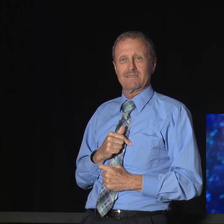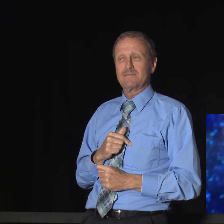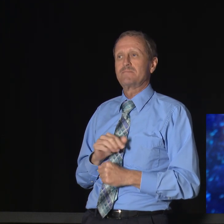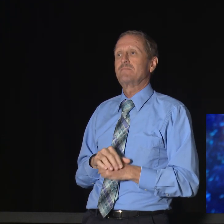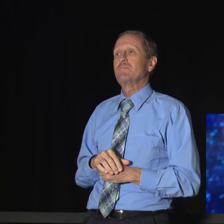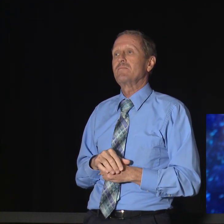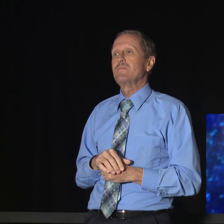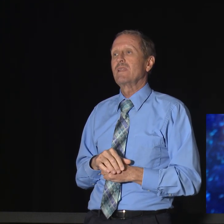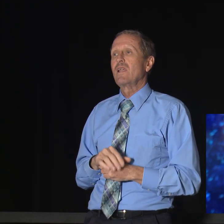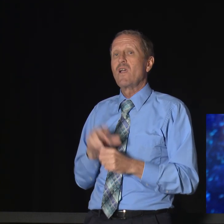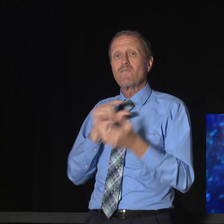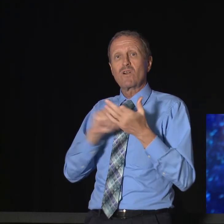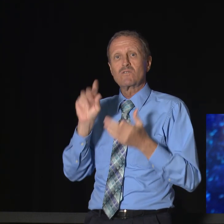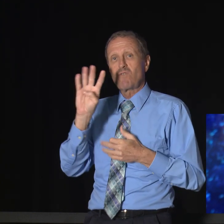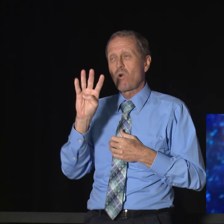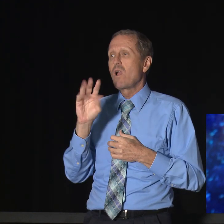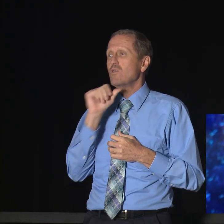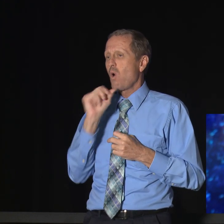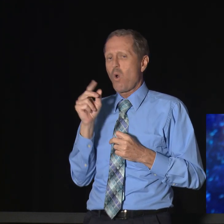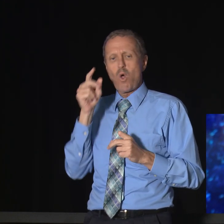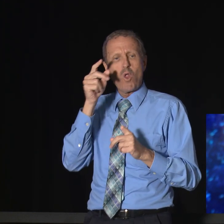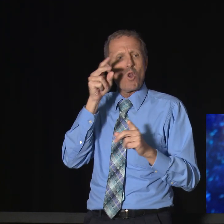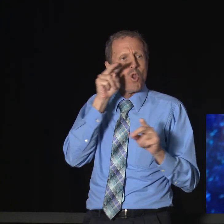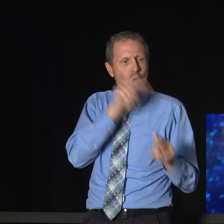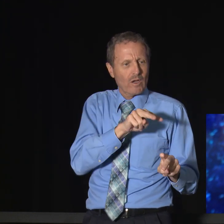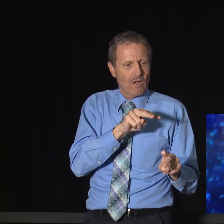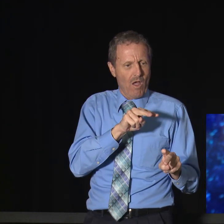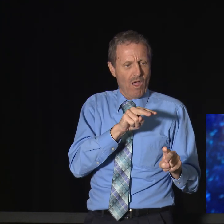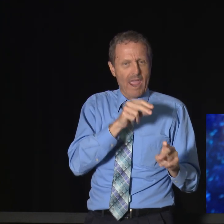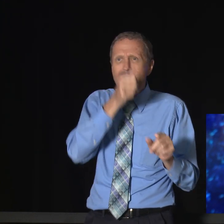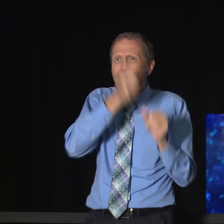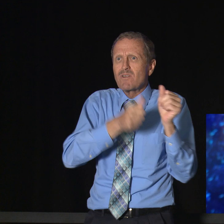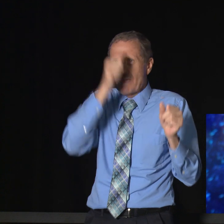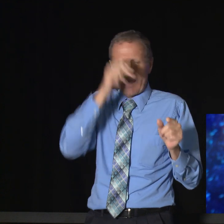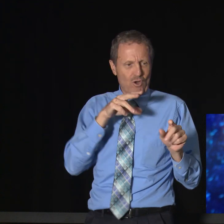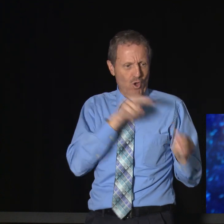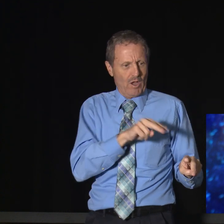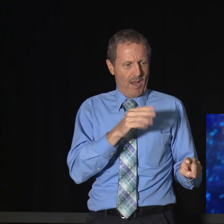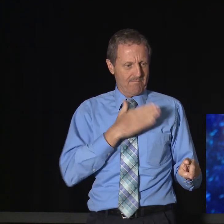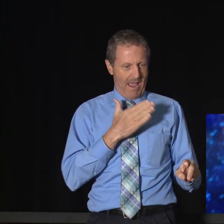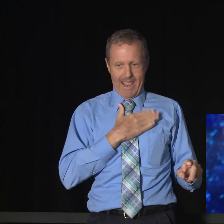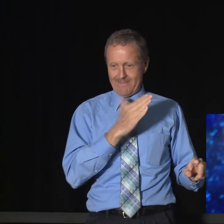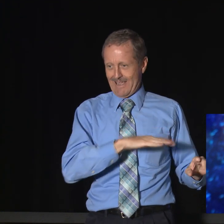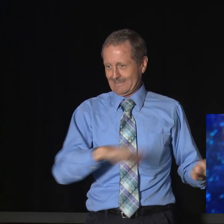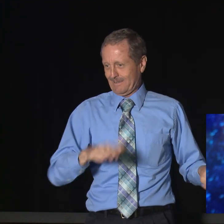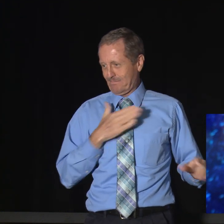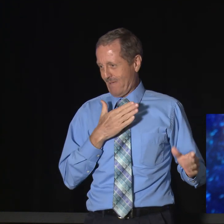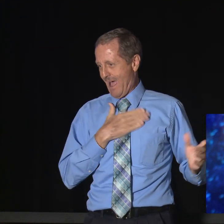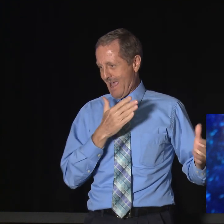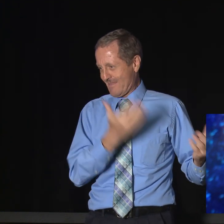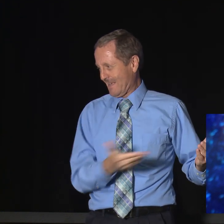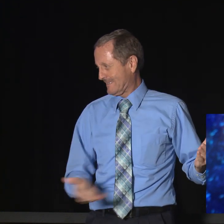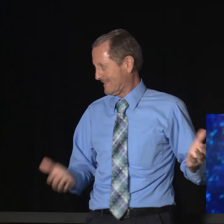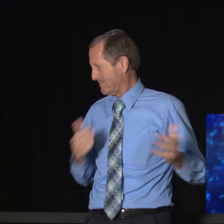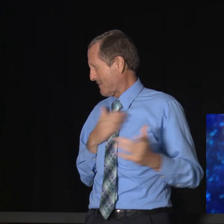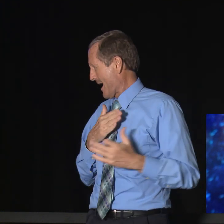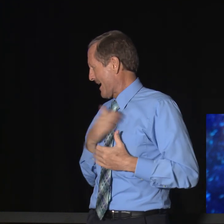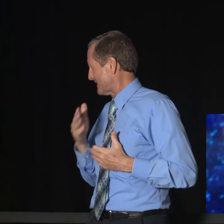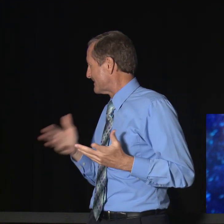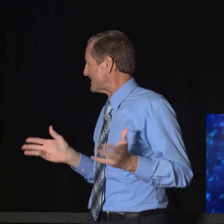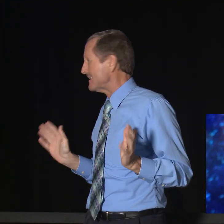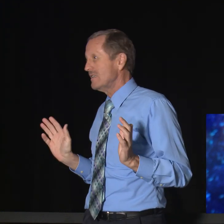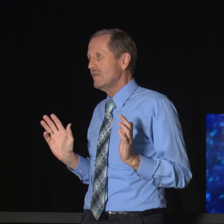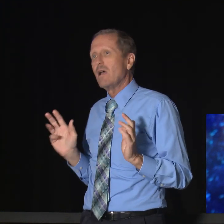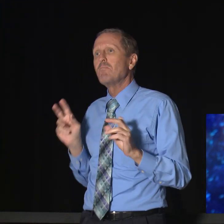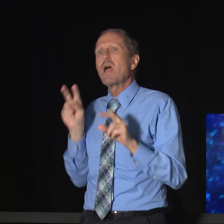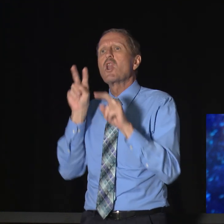Verse 4, look not every man on his own things, but every man also on the